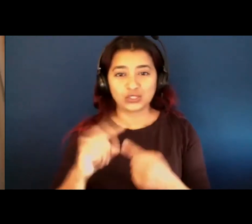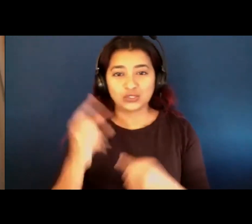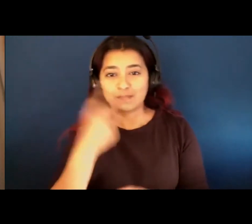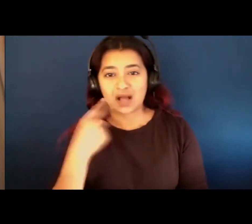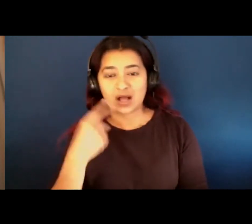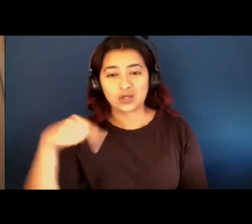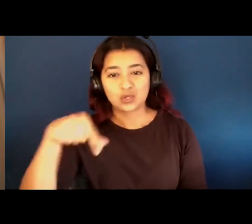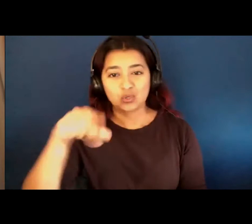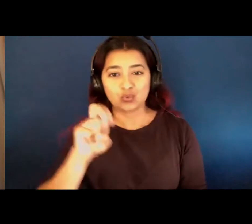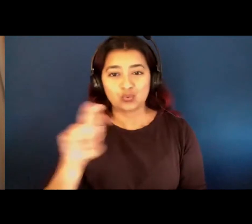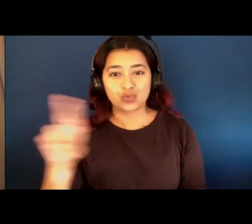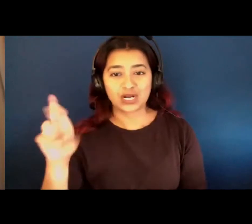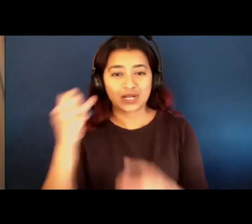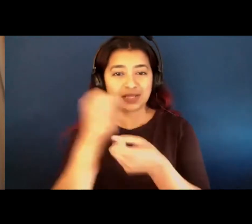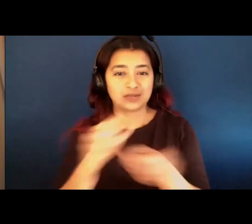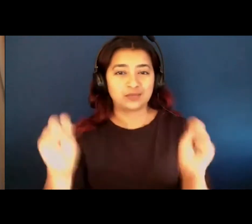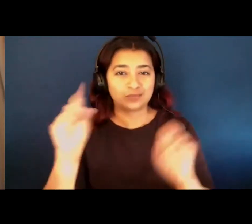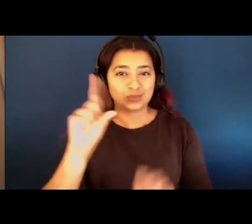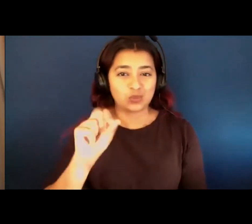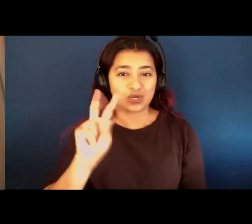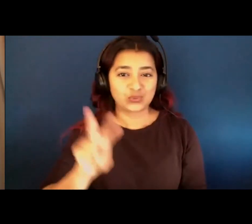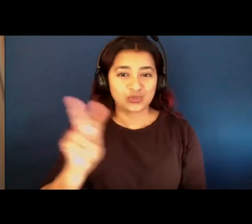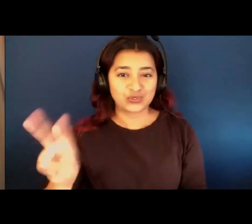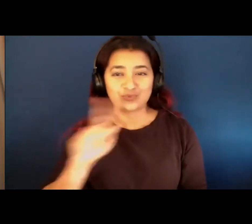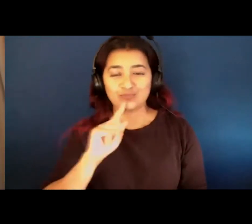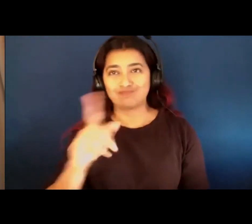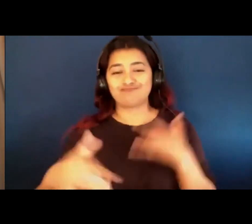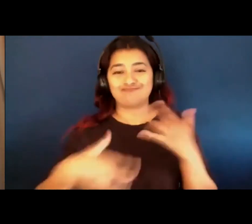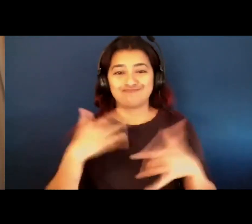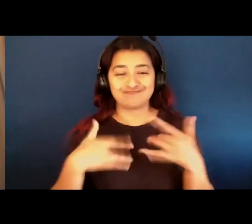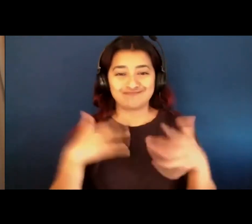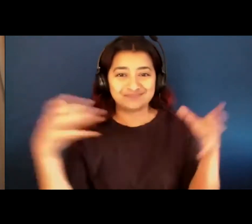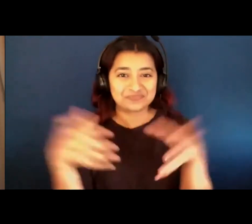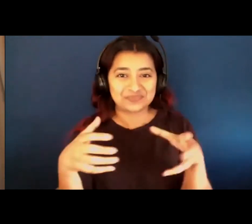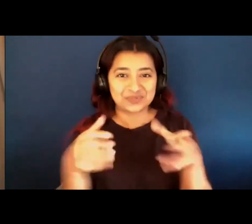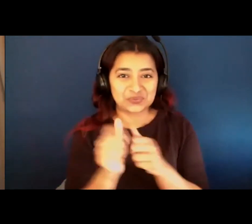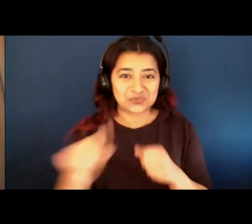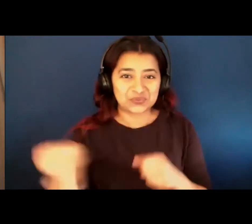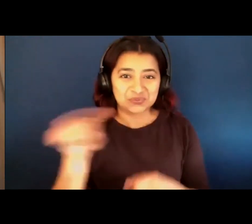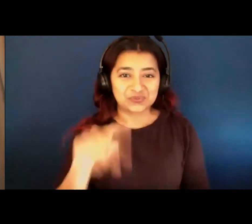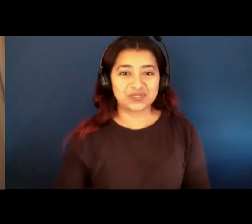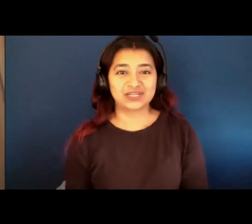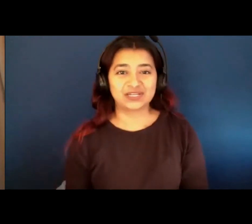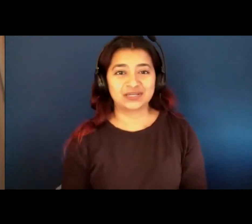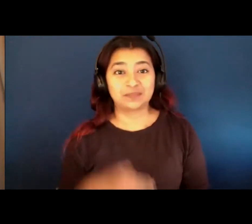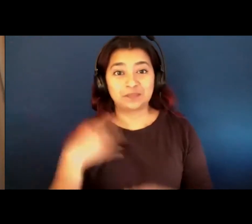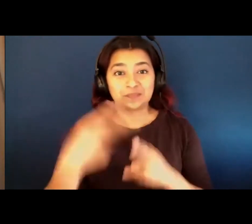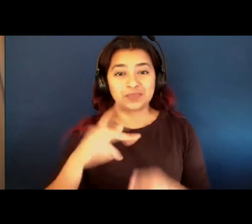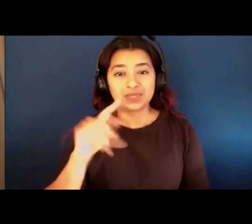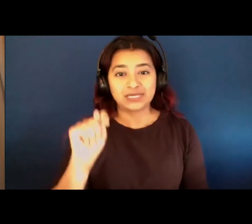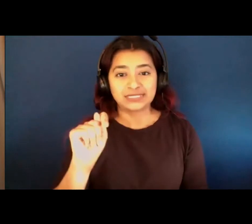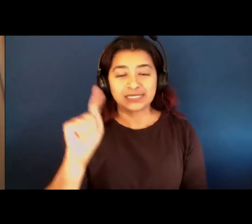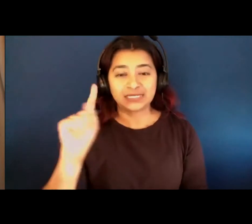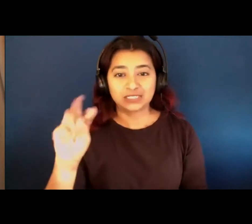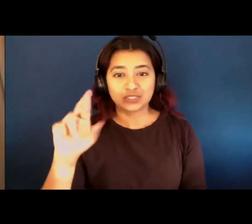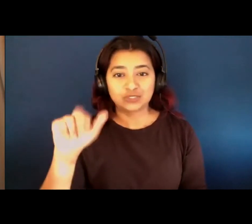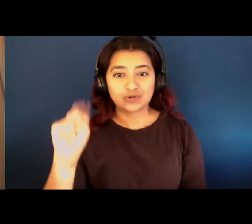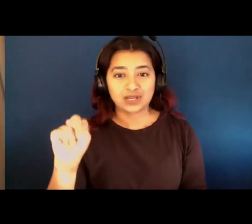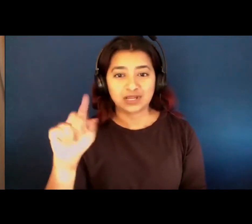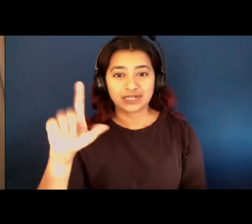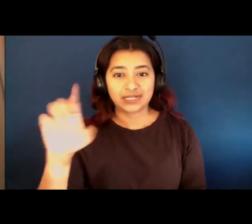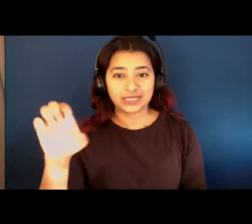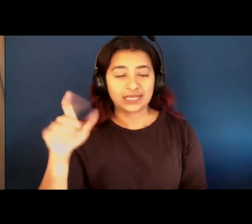Liberation 2022. We're so excited to be here with you all. My name is T. Tran Lee. I am the